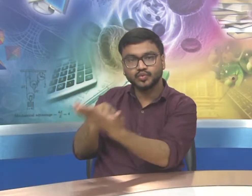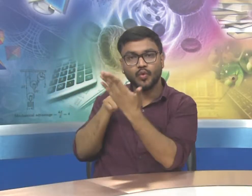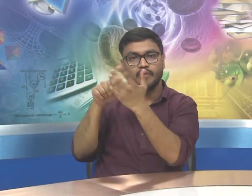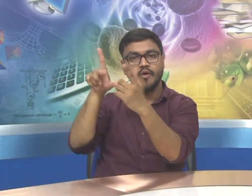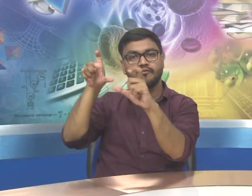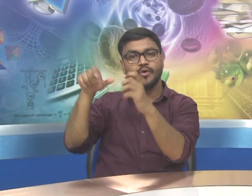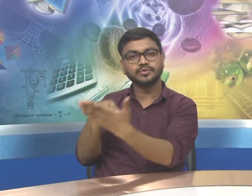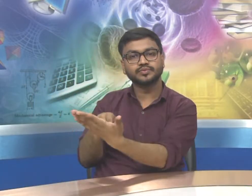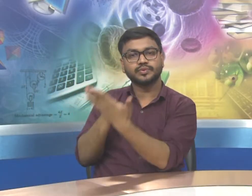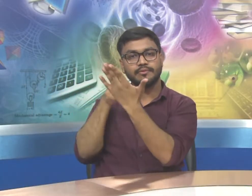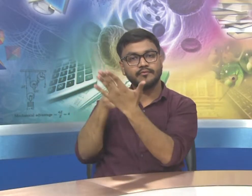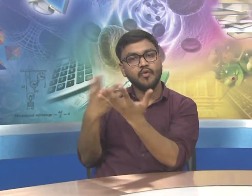elements.